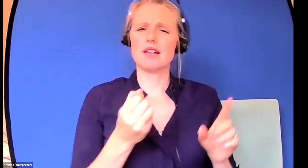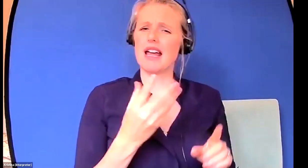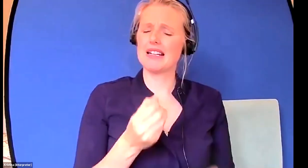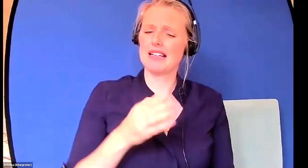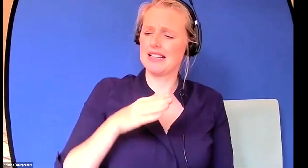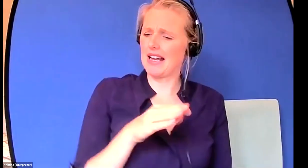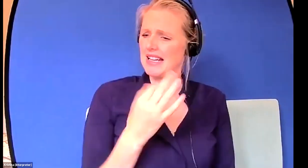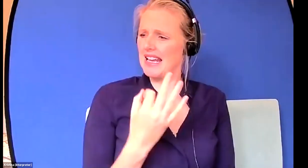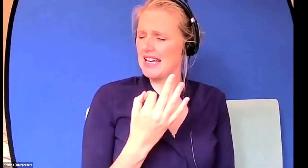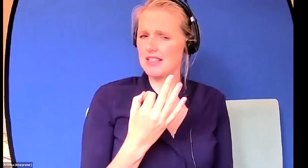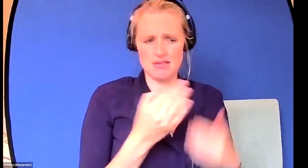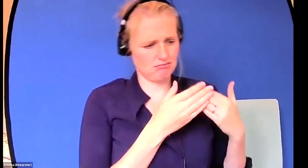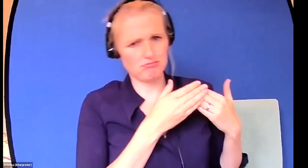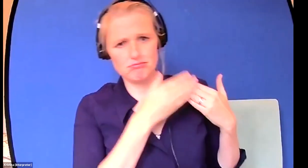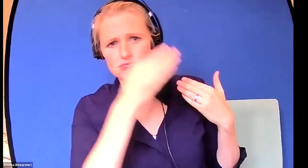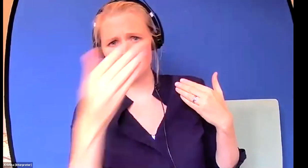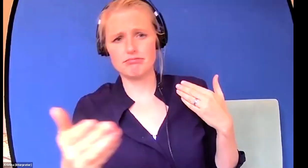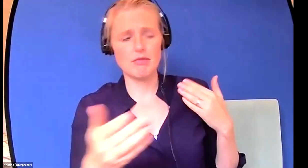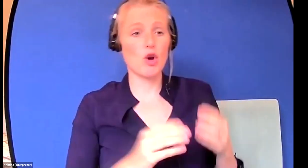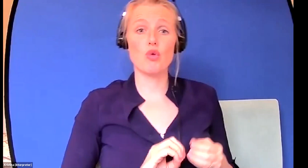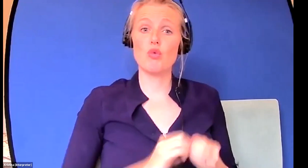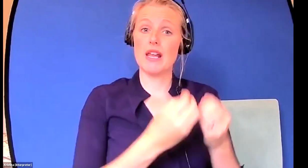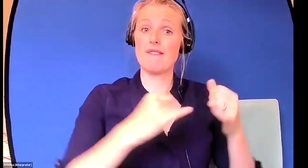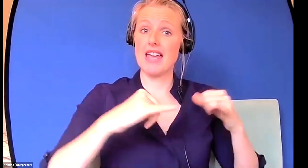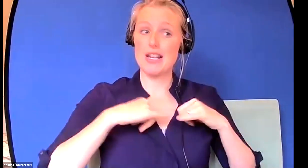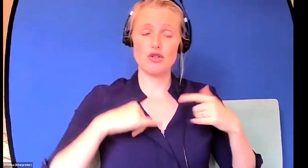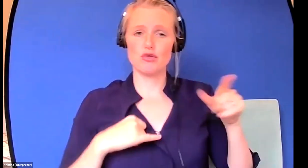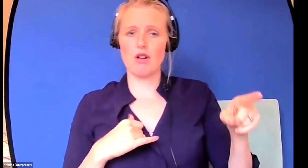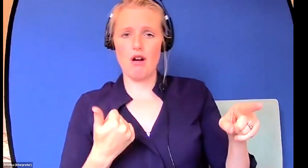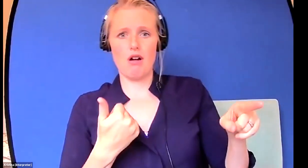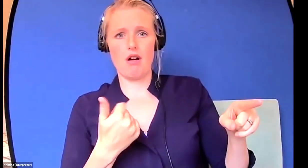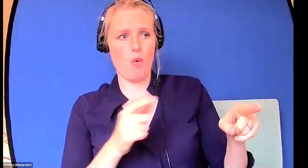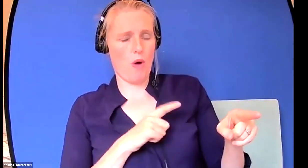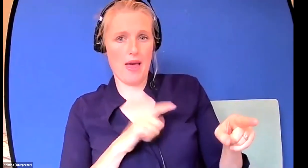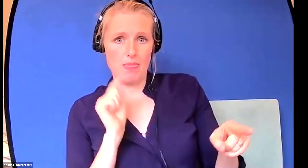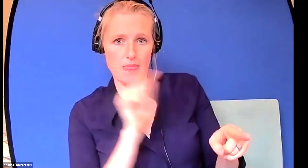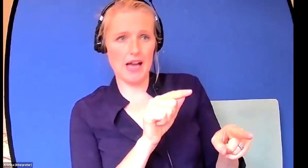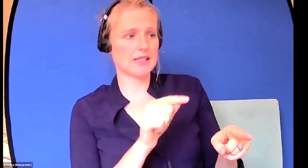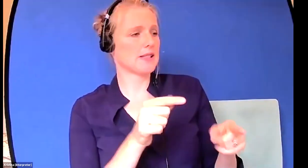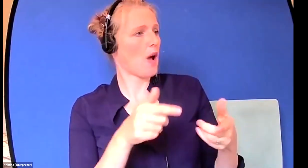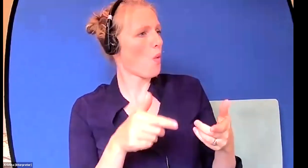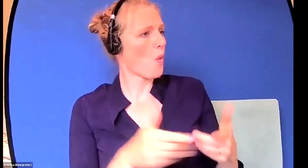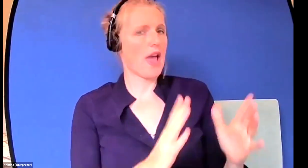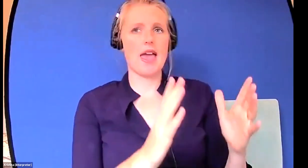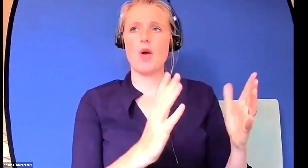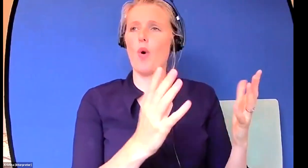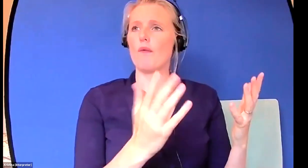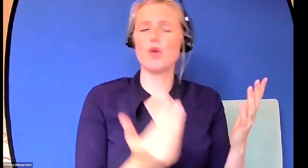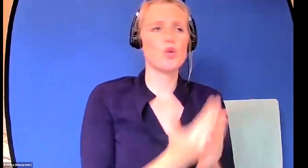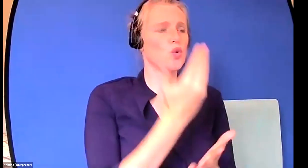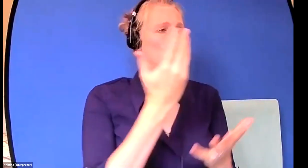1998 and beyond, the creative industries offered the prospects of a high-value, innovation-rich,